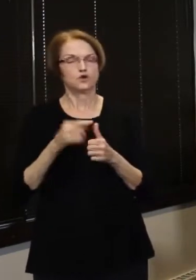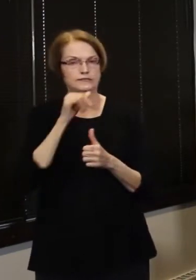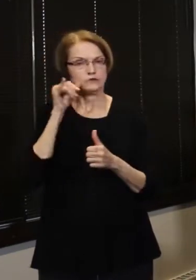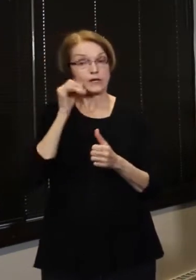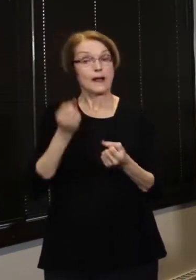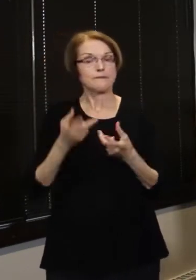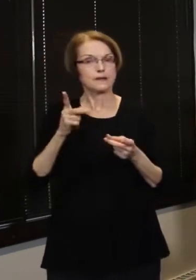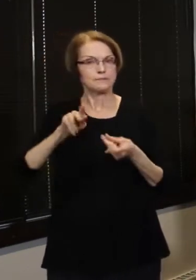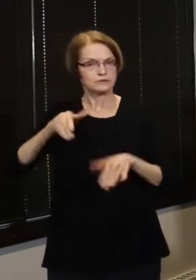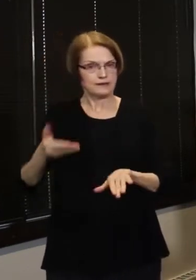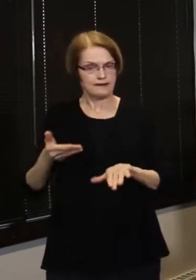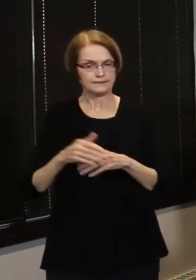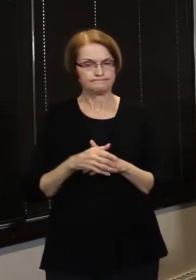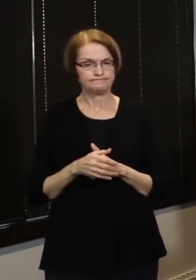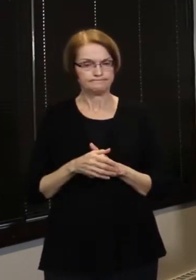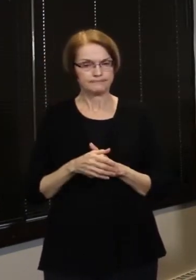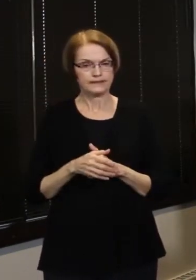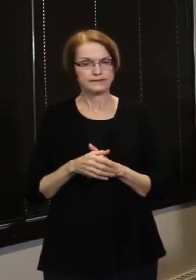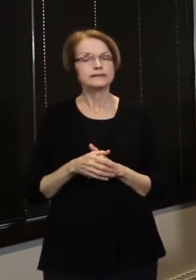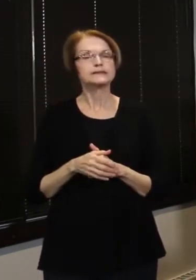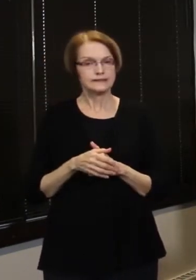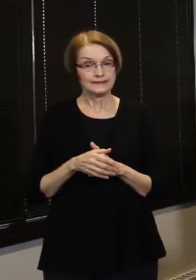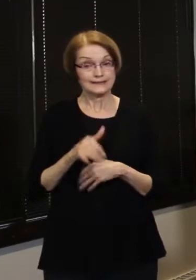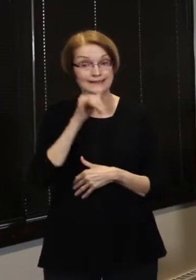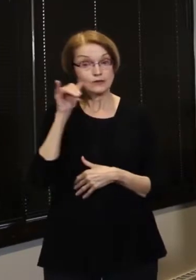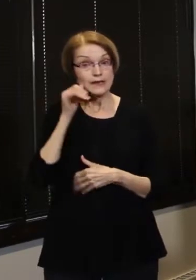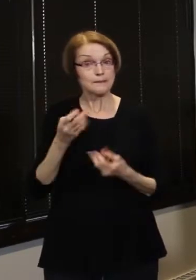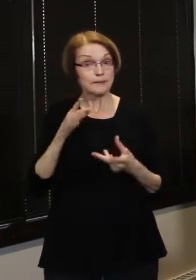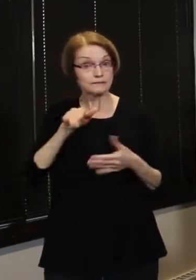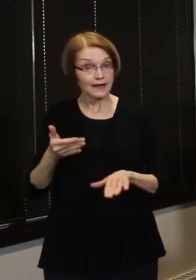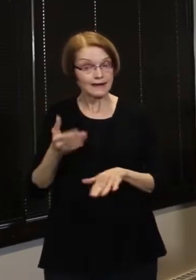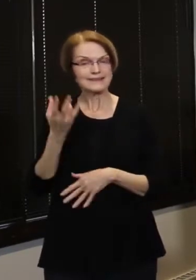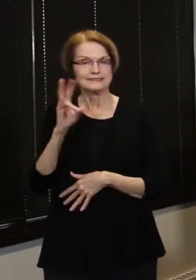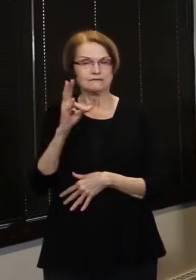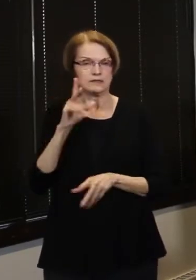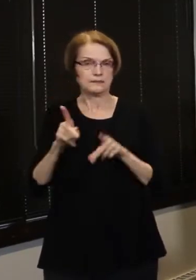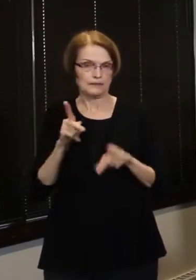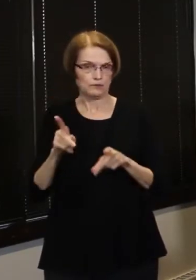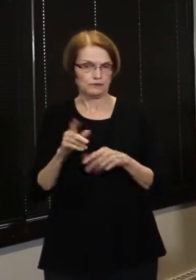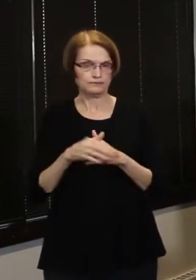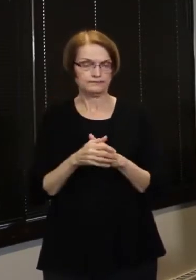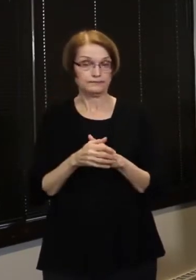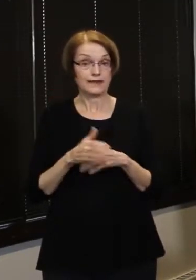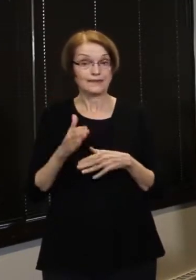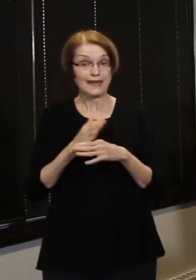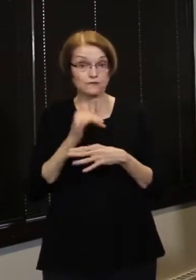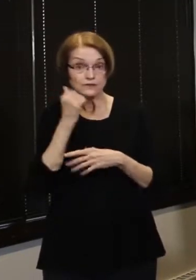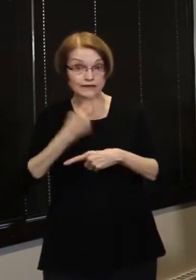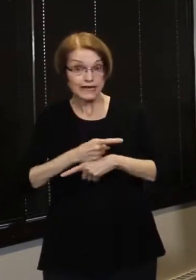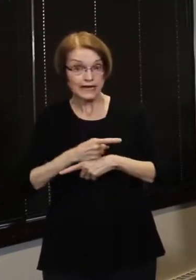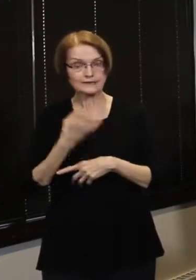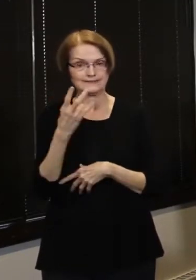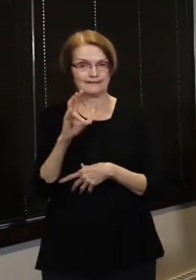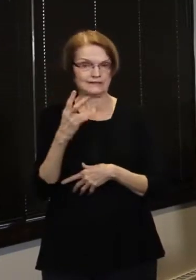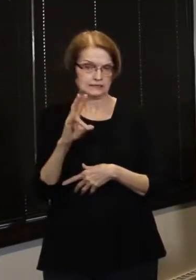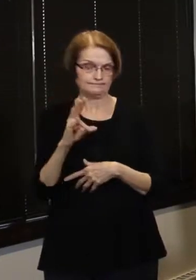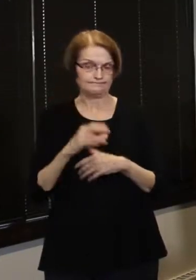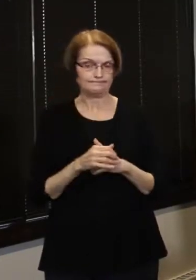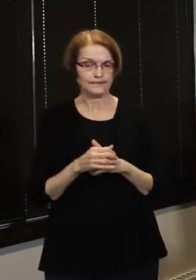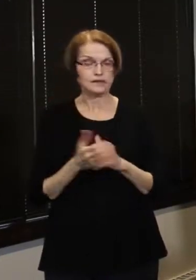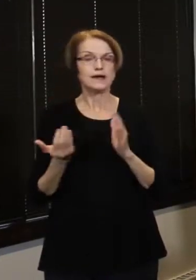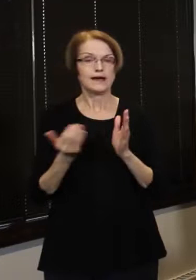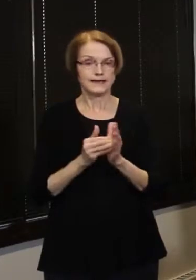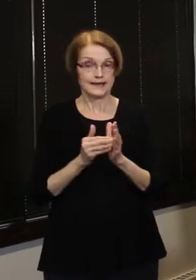as well. So we're reporting 17 COVID-positive deaths yesterday, and our moving average is 17. So